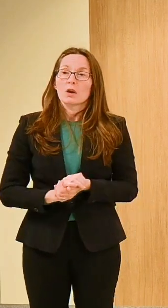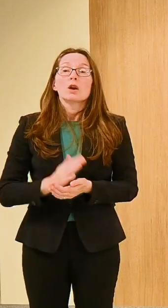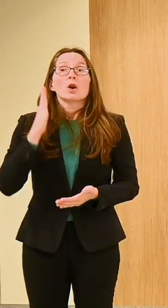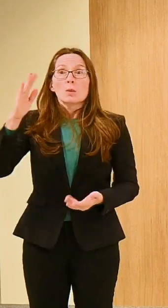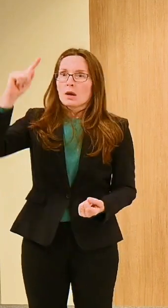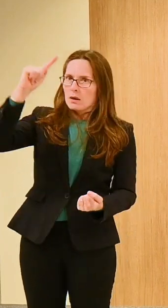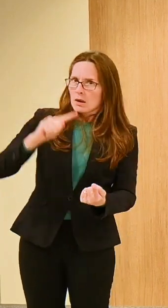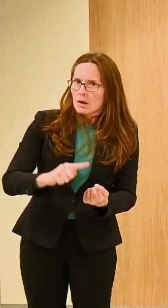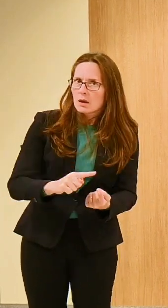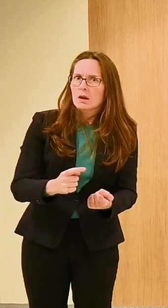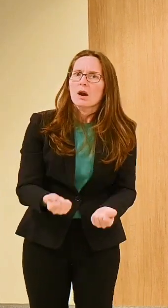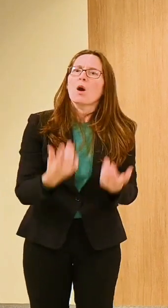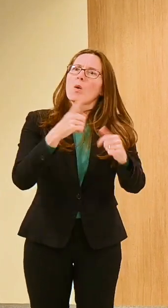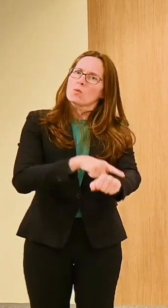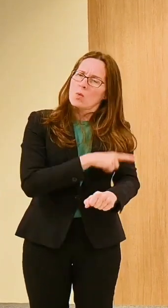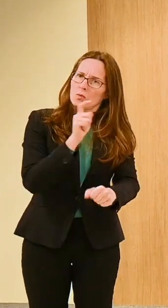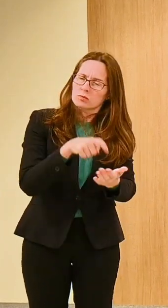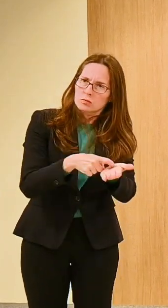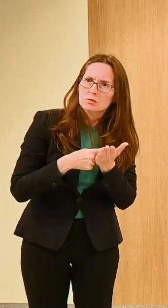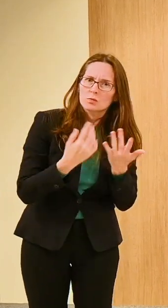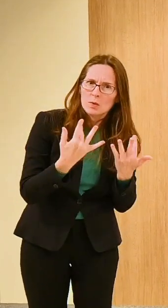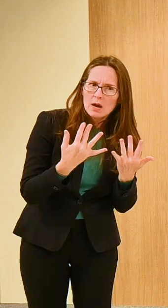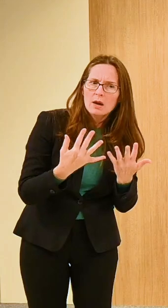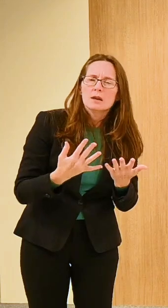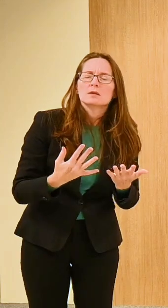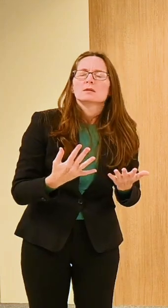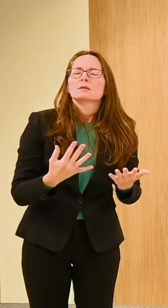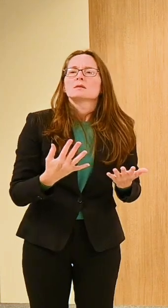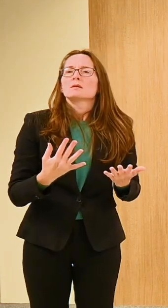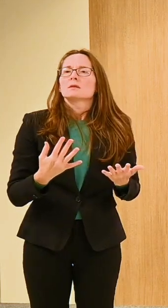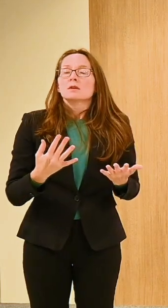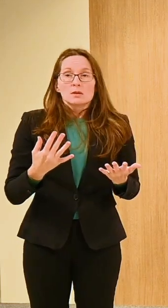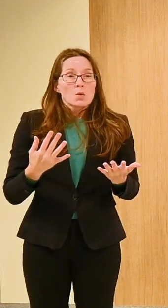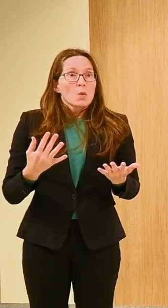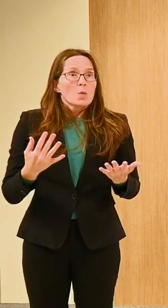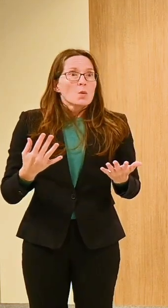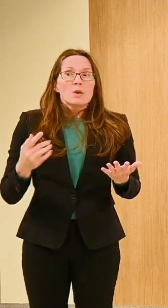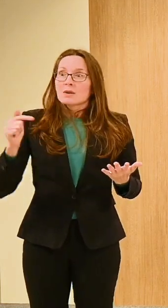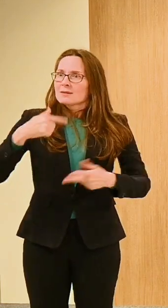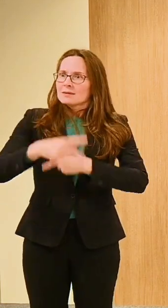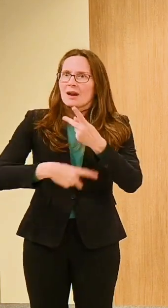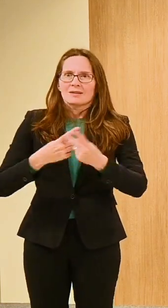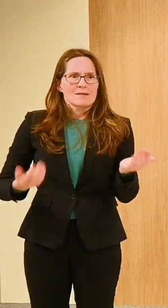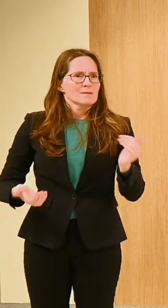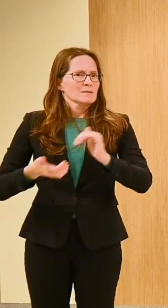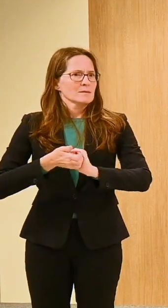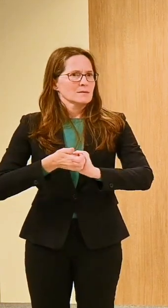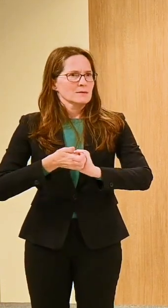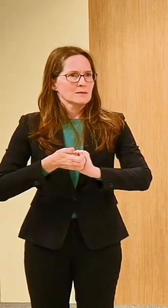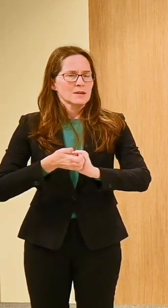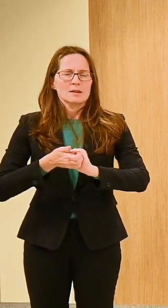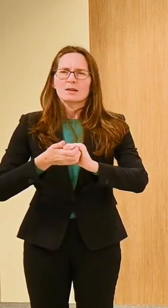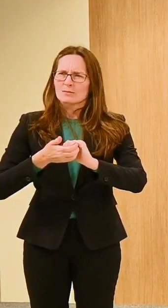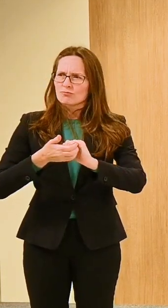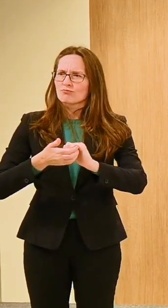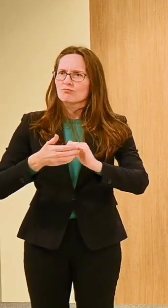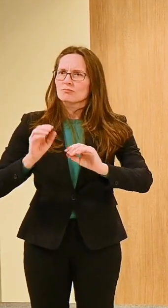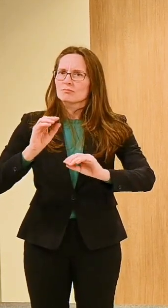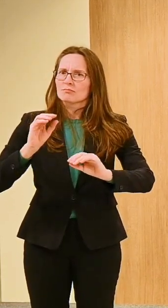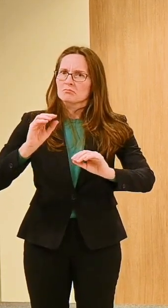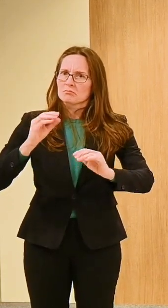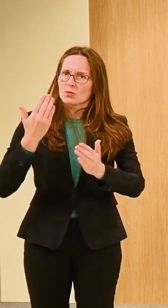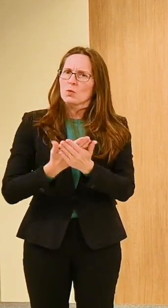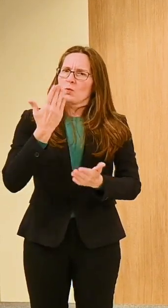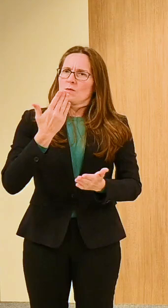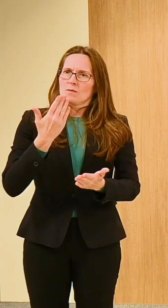times. These partnerships make clear that when we work together, address issues strategically, and